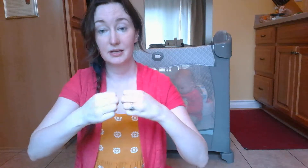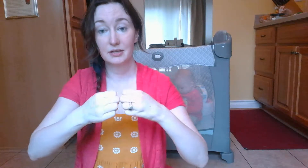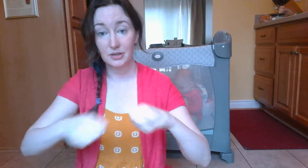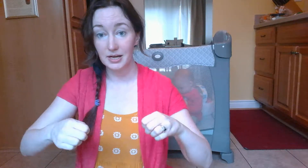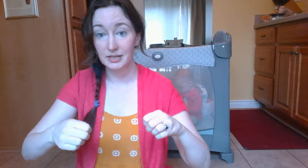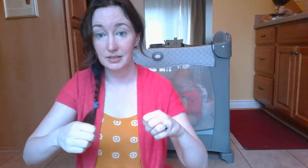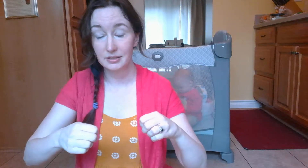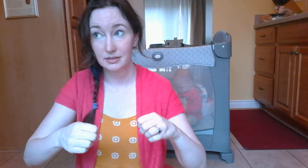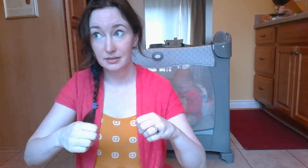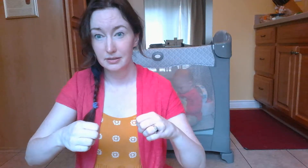egg cracking